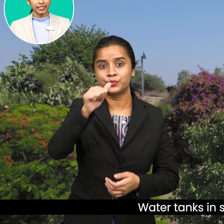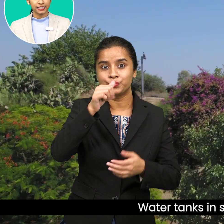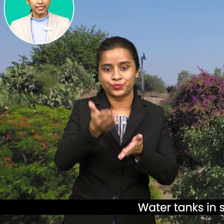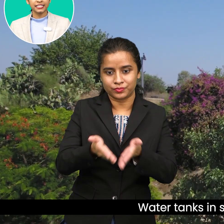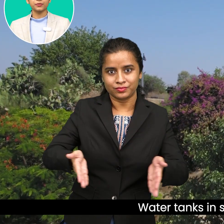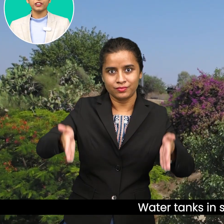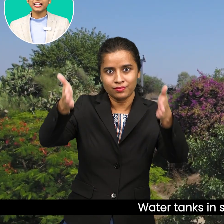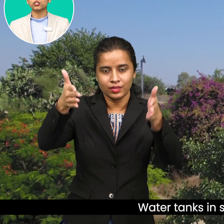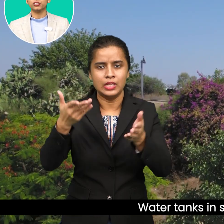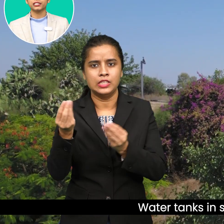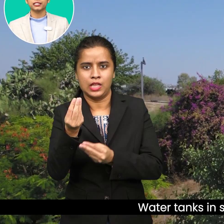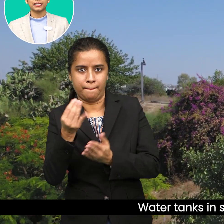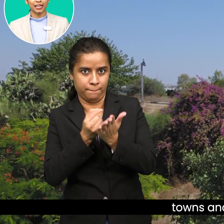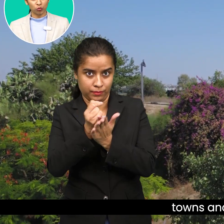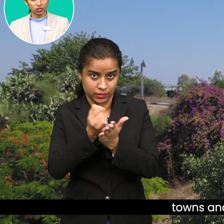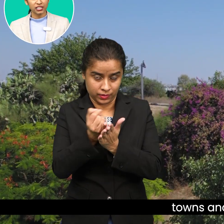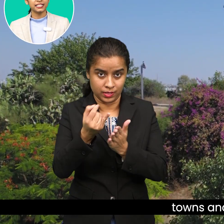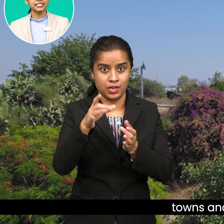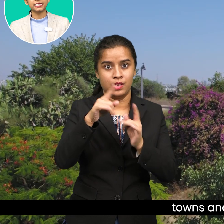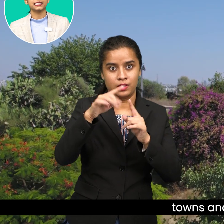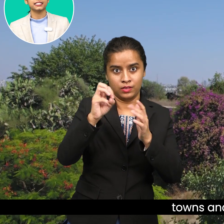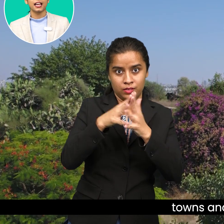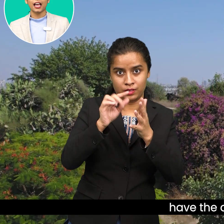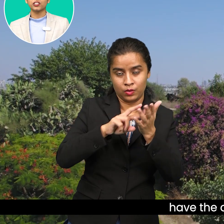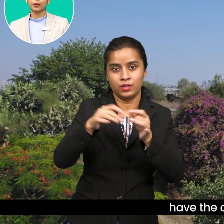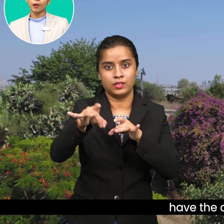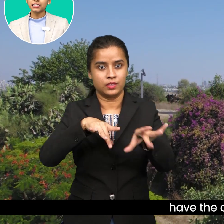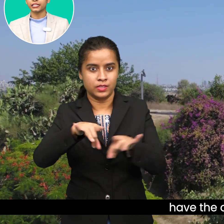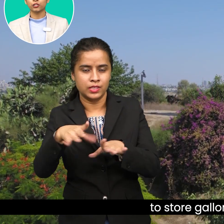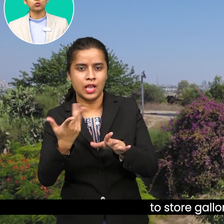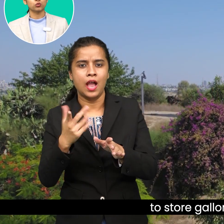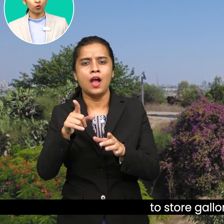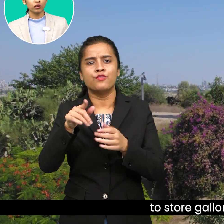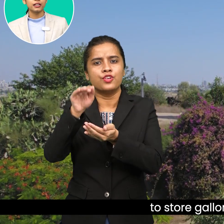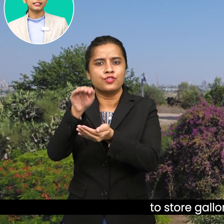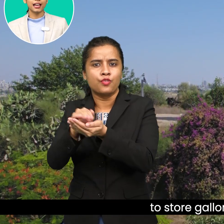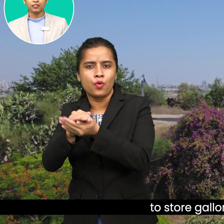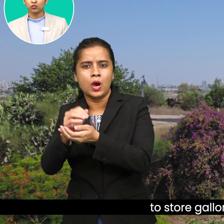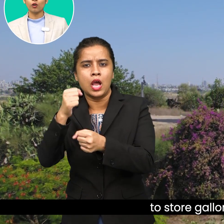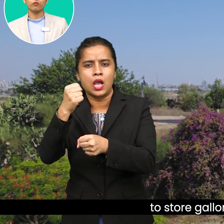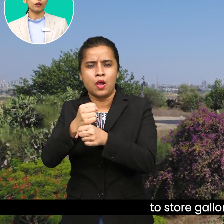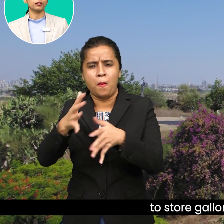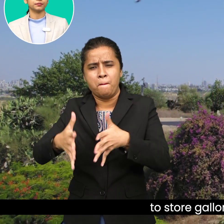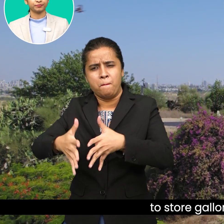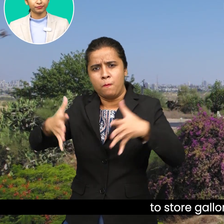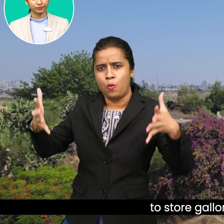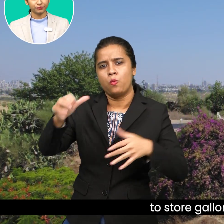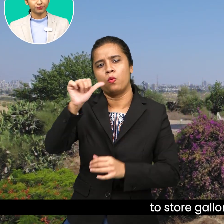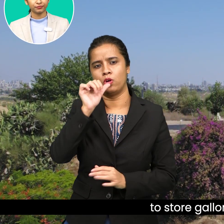Water tanks in some villages, towns and cities have the capacity to store gallons of water.